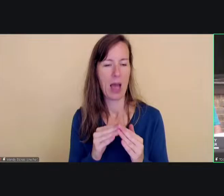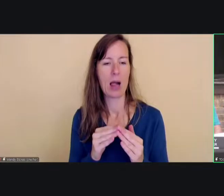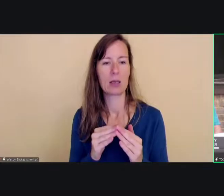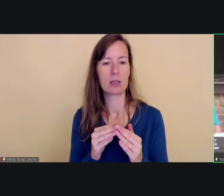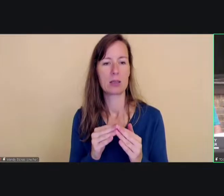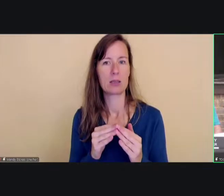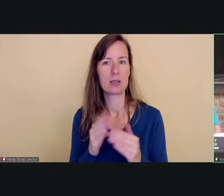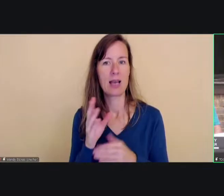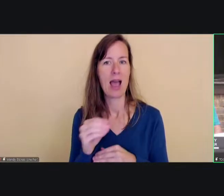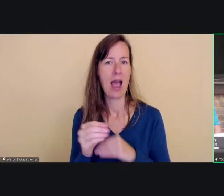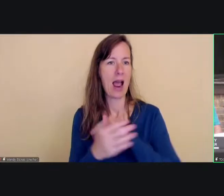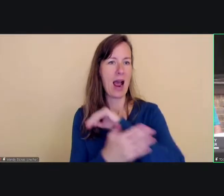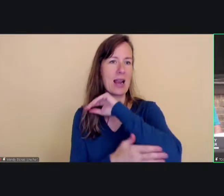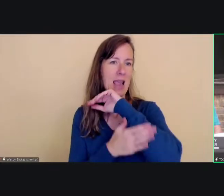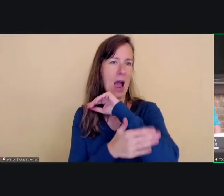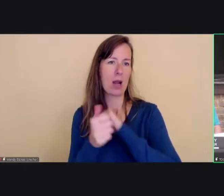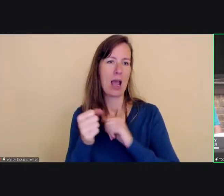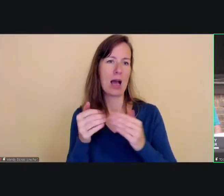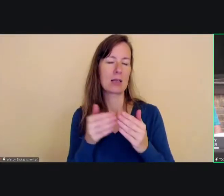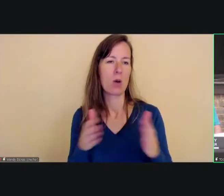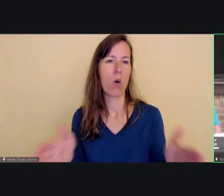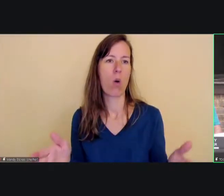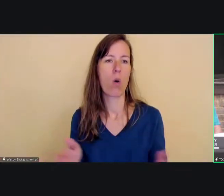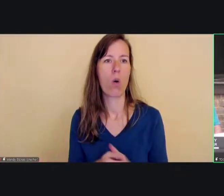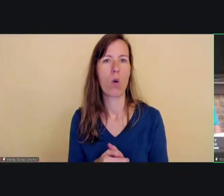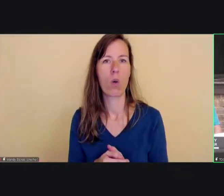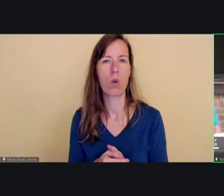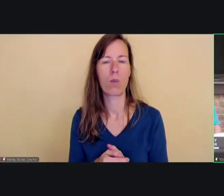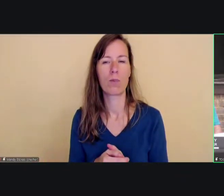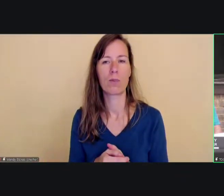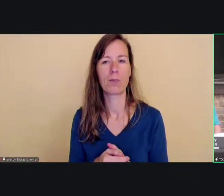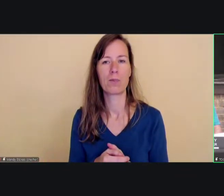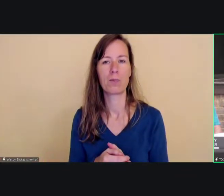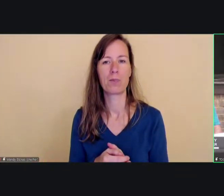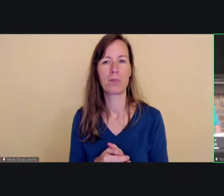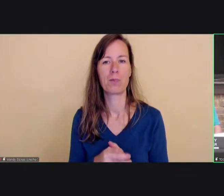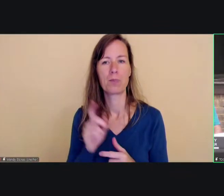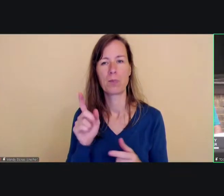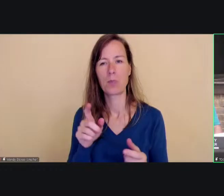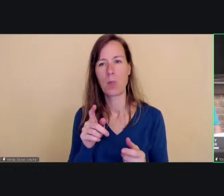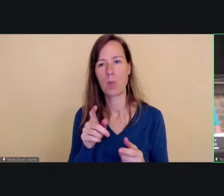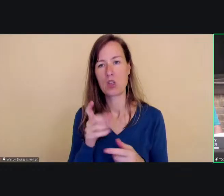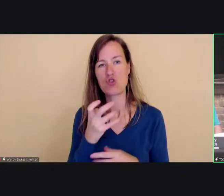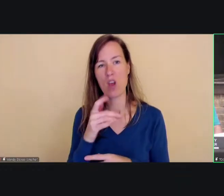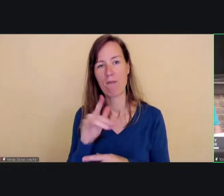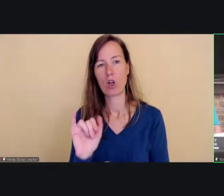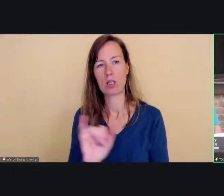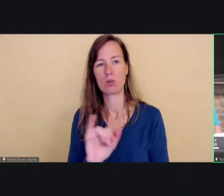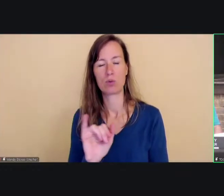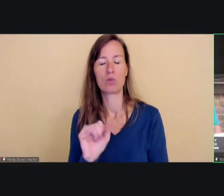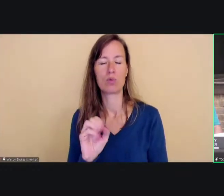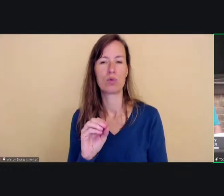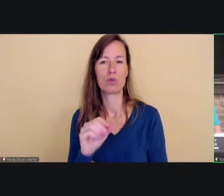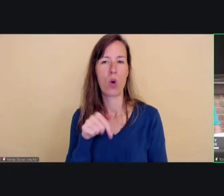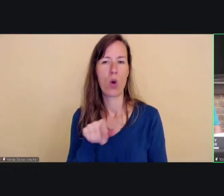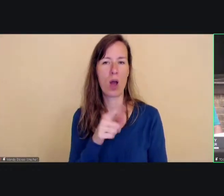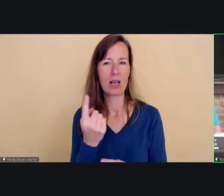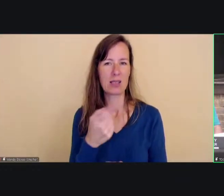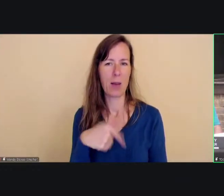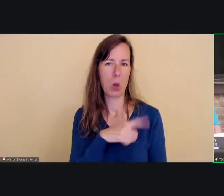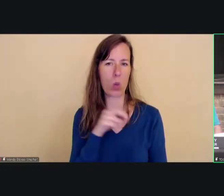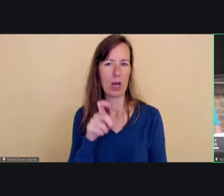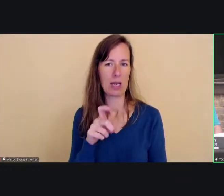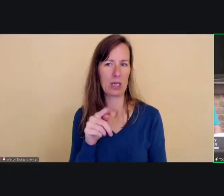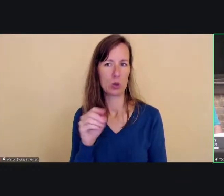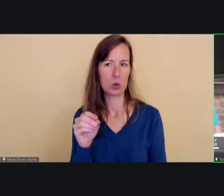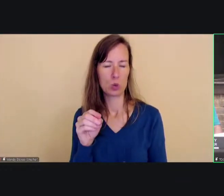as a whole. So, and particularly Cheverly as well. So I think that might be something that we need to look into, with everyone